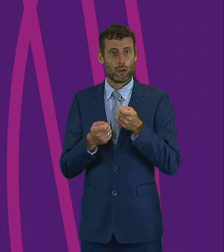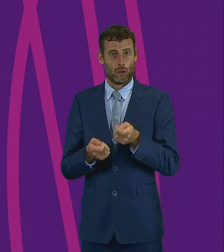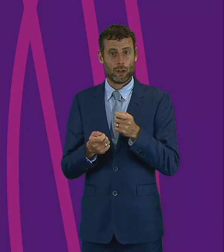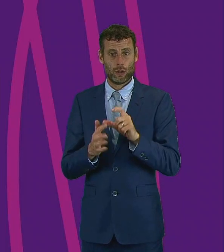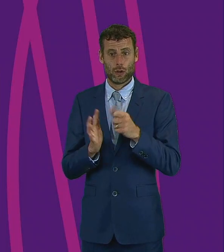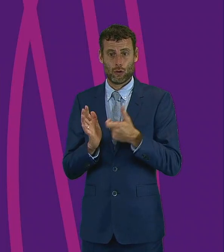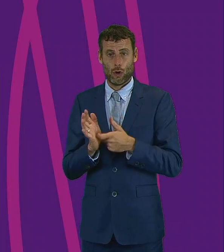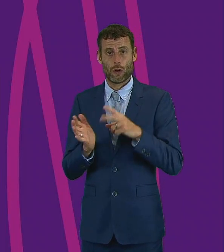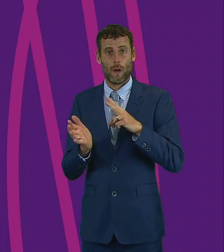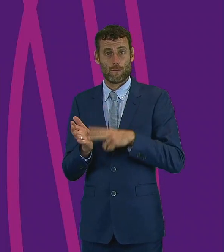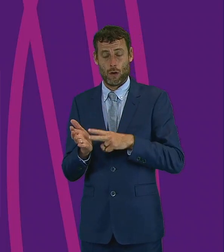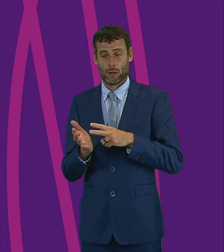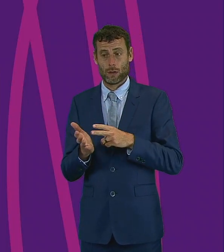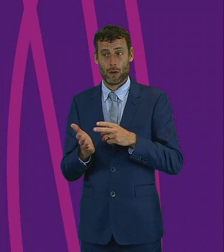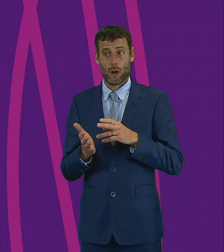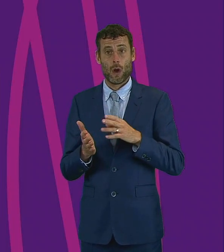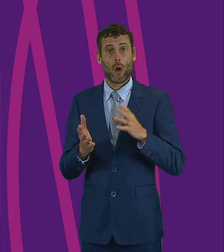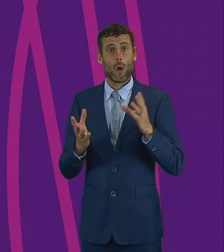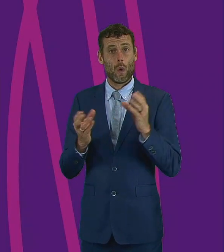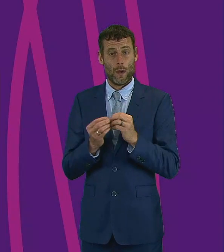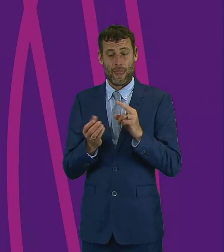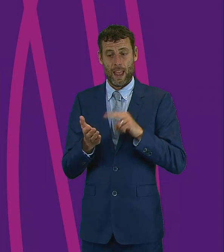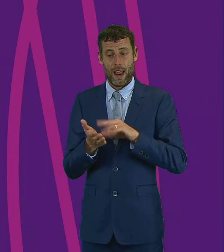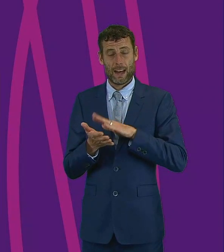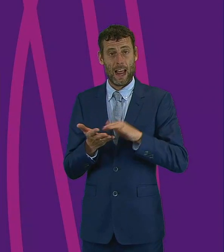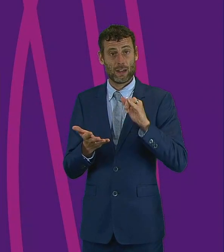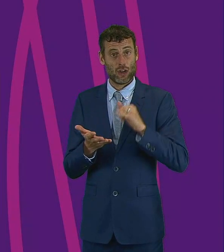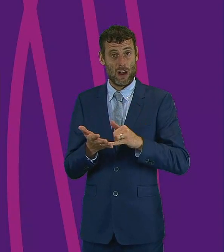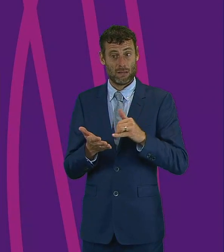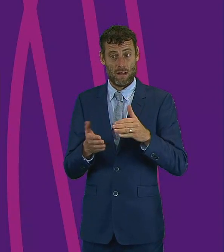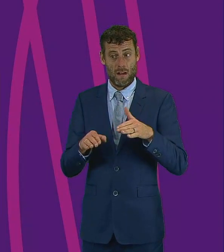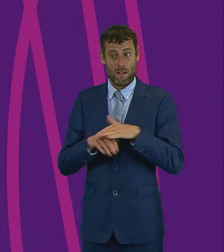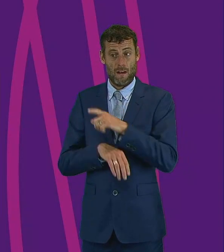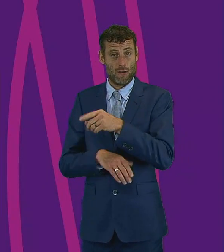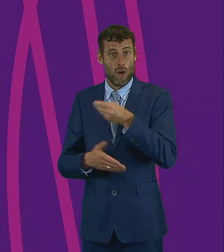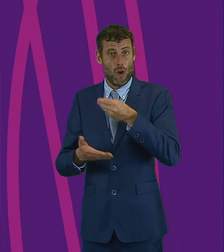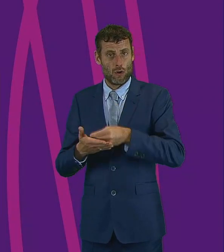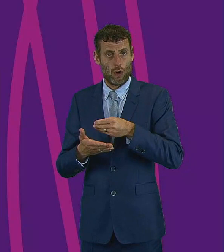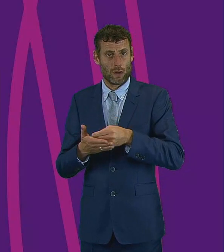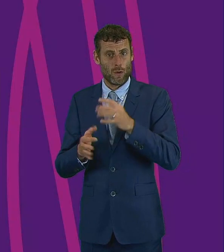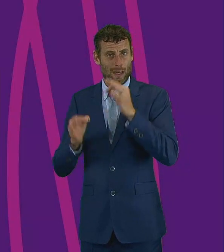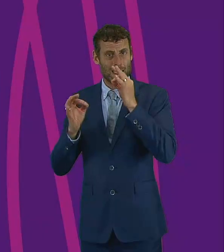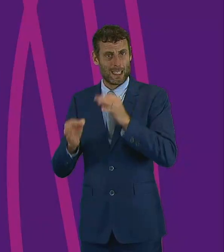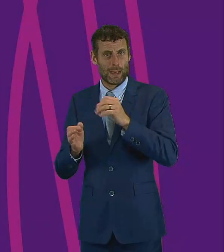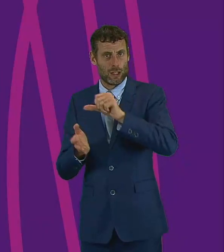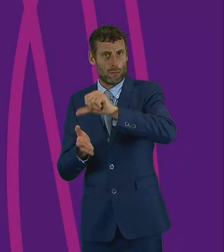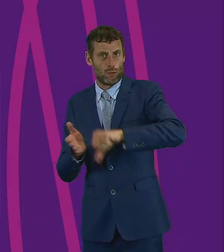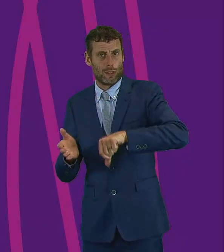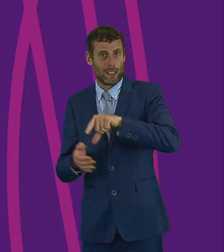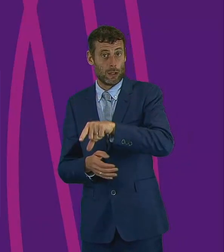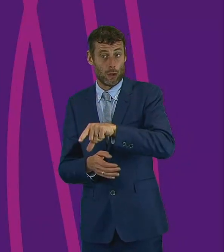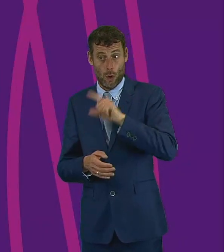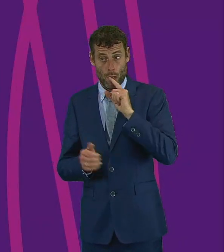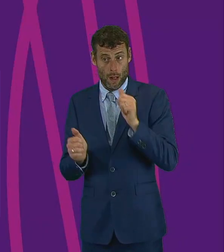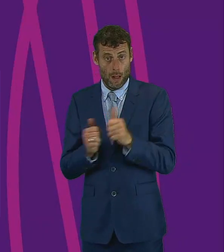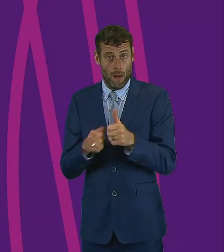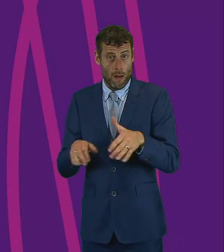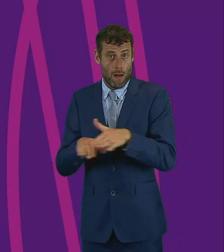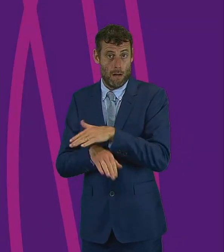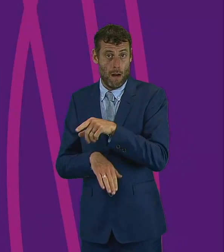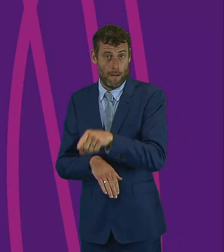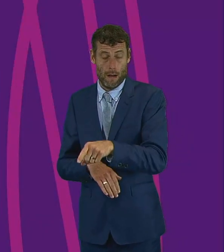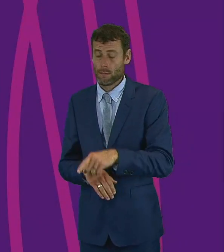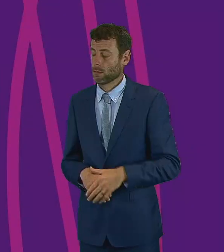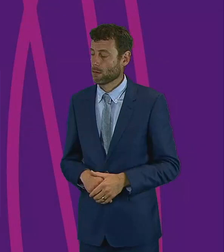with the NHS covering the cost of their visit for this specialist procedure? First Minister. Can I make 2 or